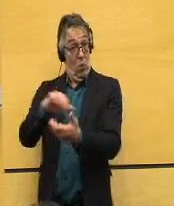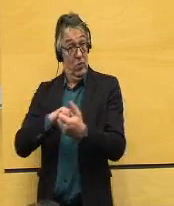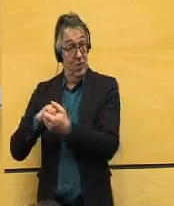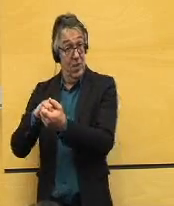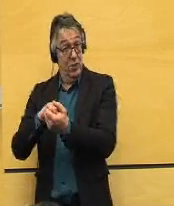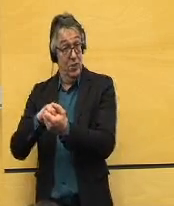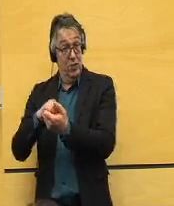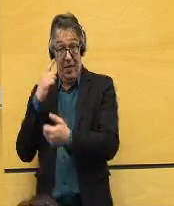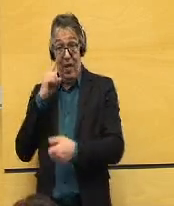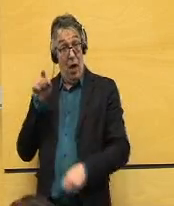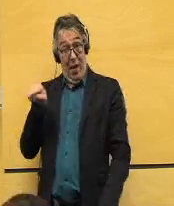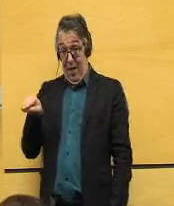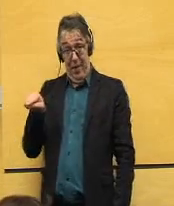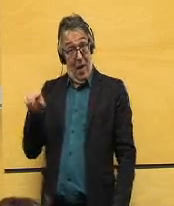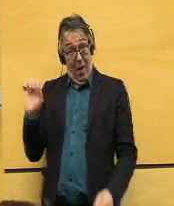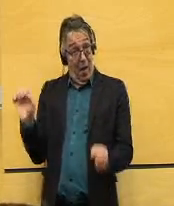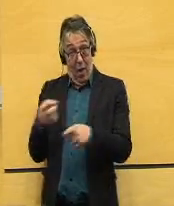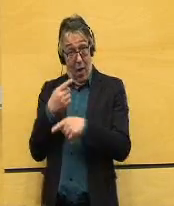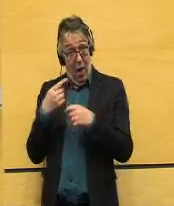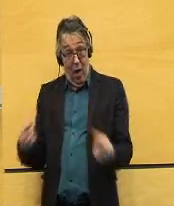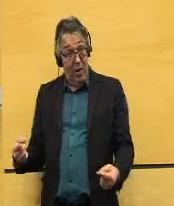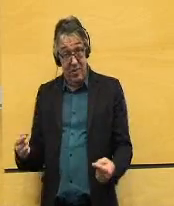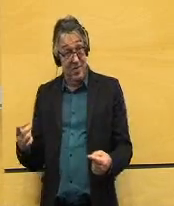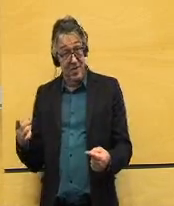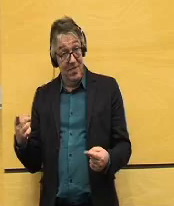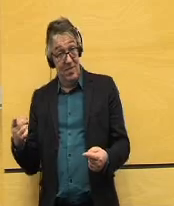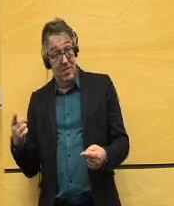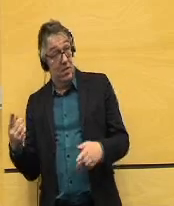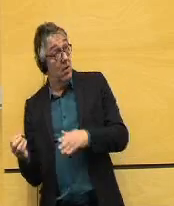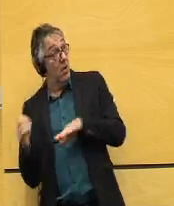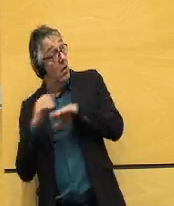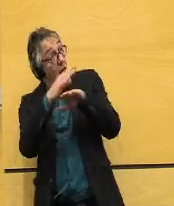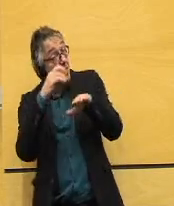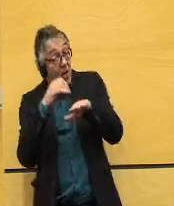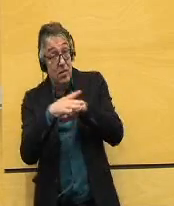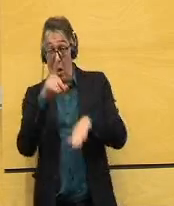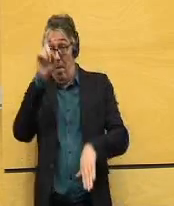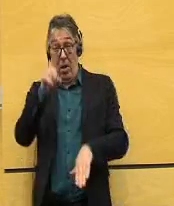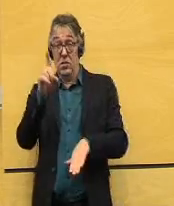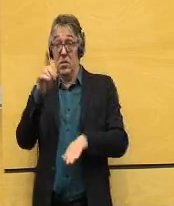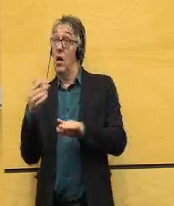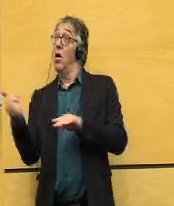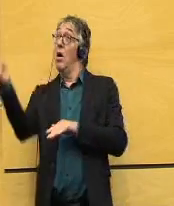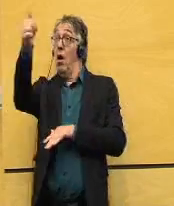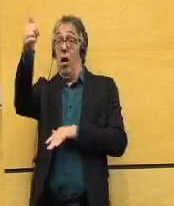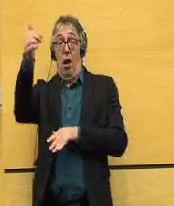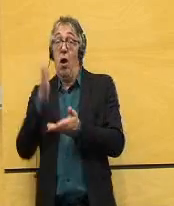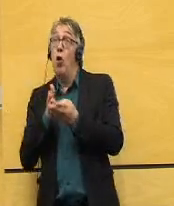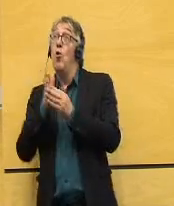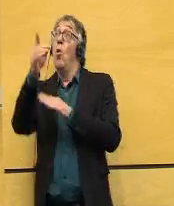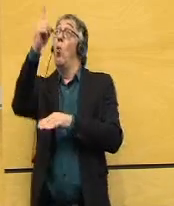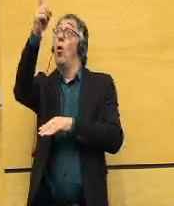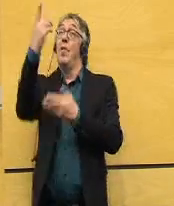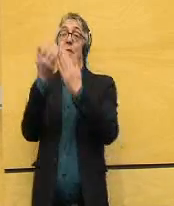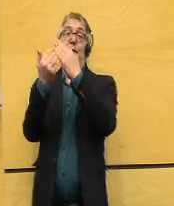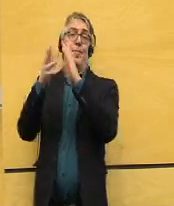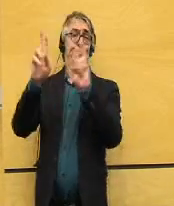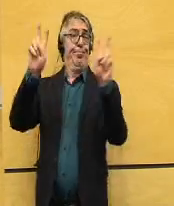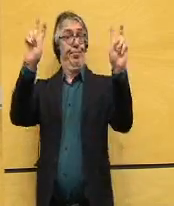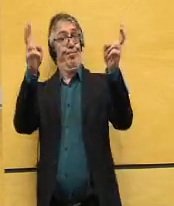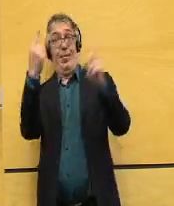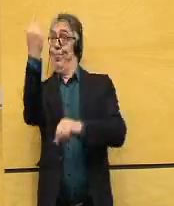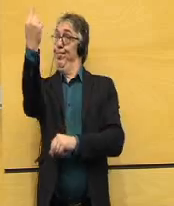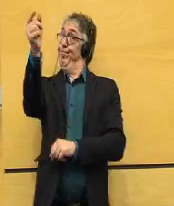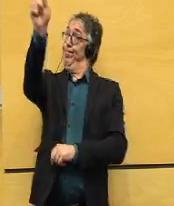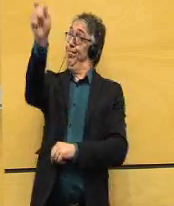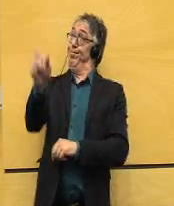formulate laws other than through a disability expert? Then finally, how do you square the